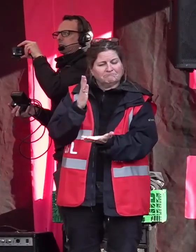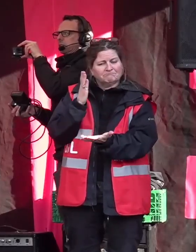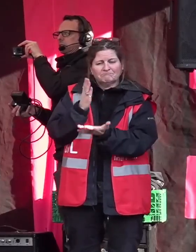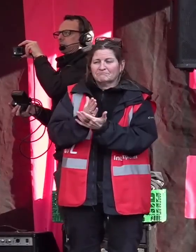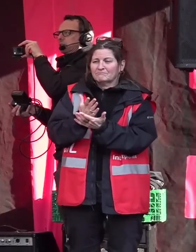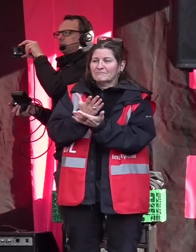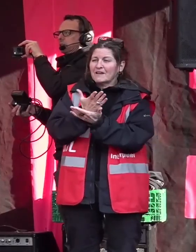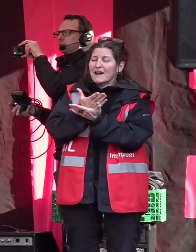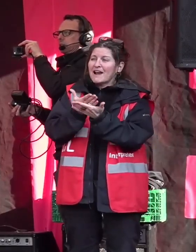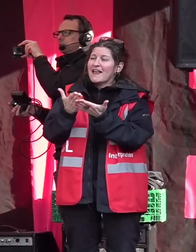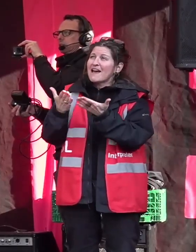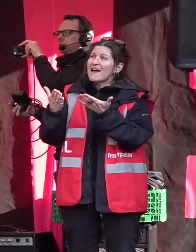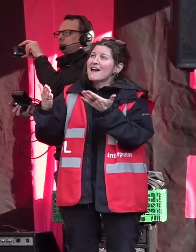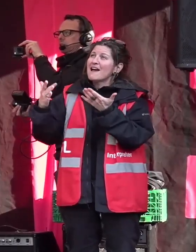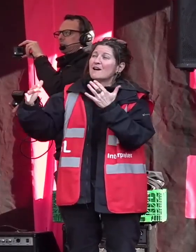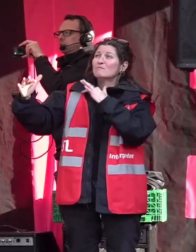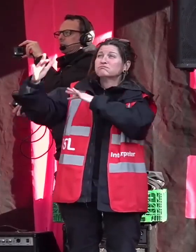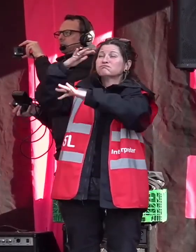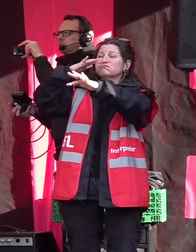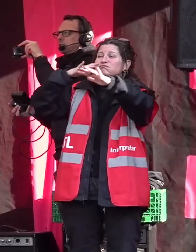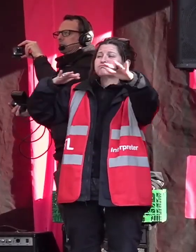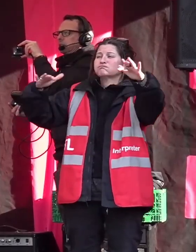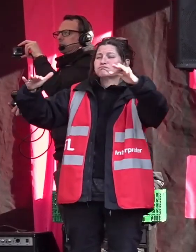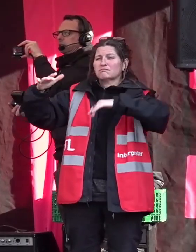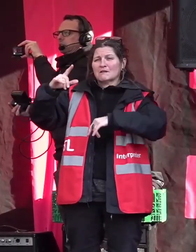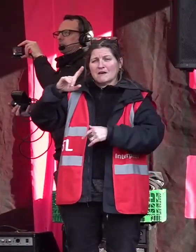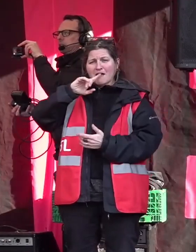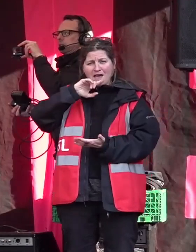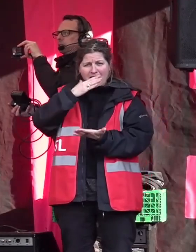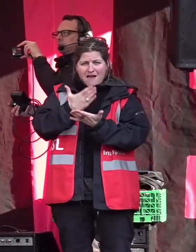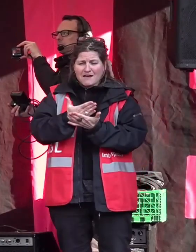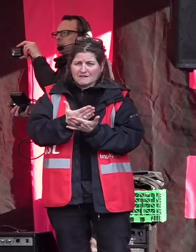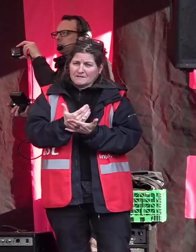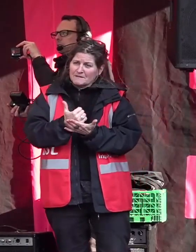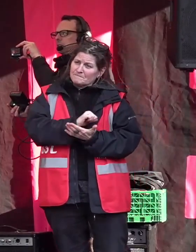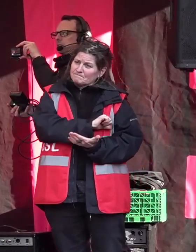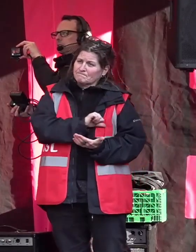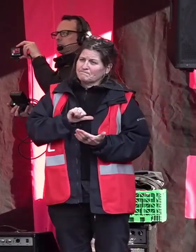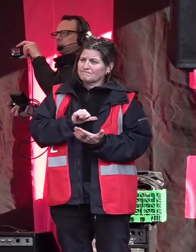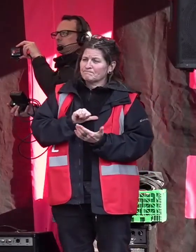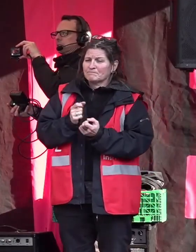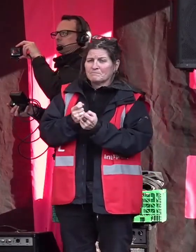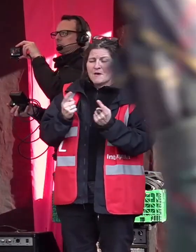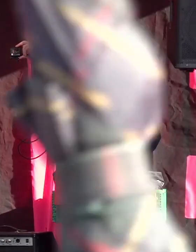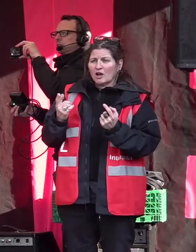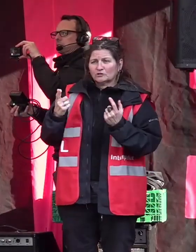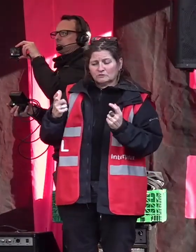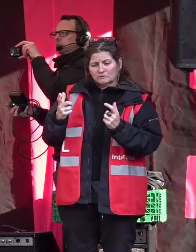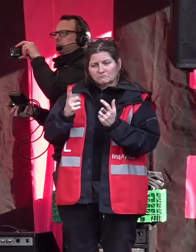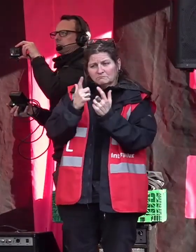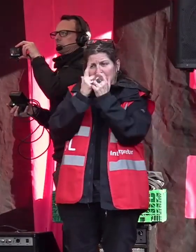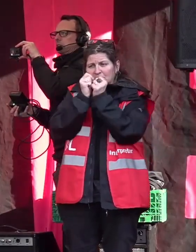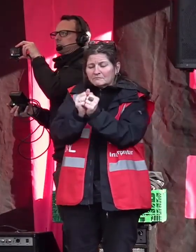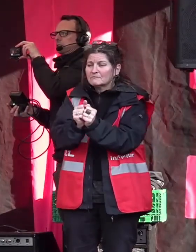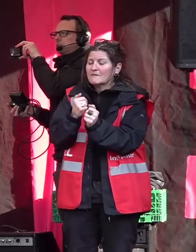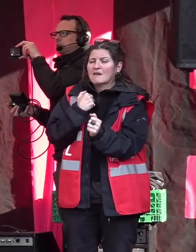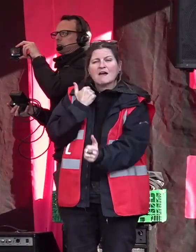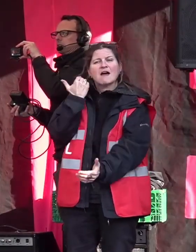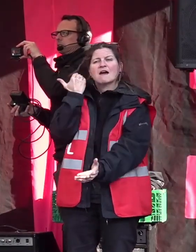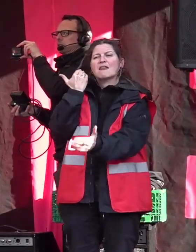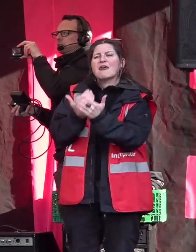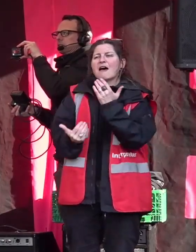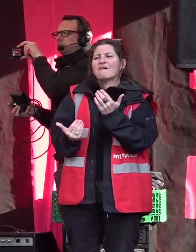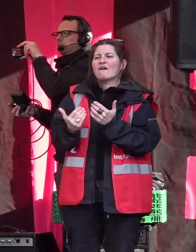clear night air, and I swear on my child's head that I will